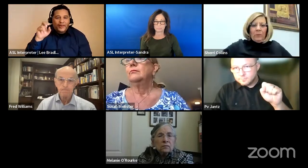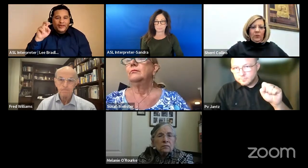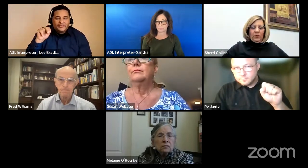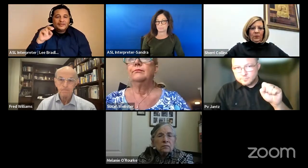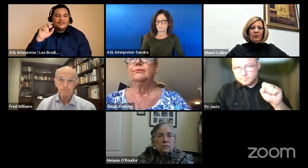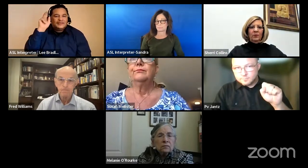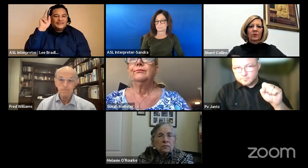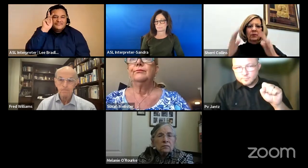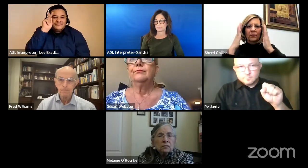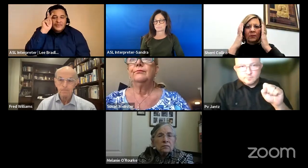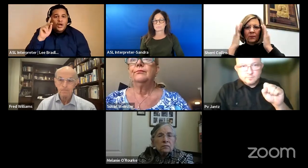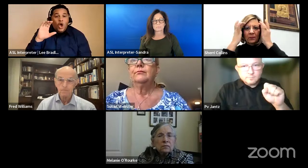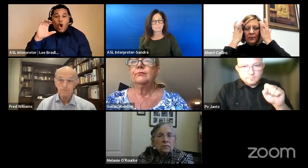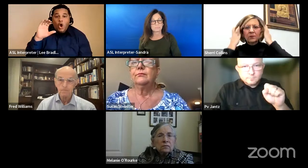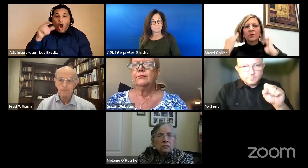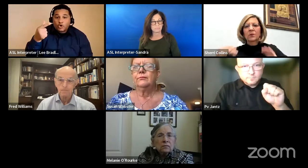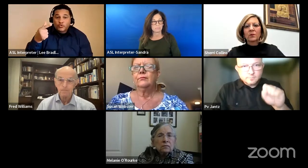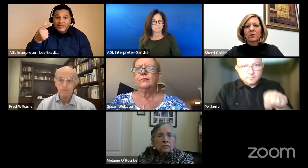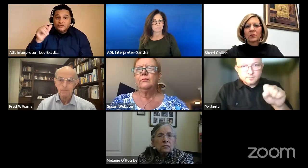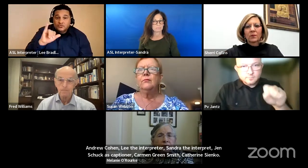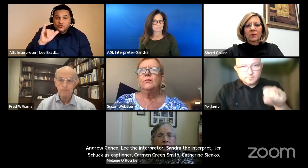that a yes on Carmen?